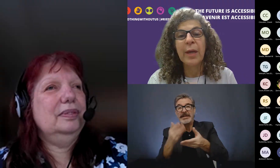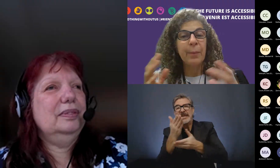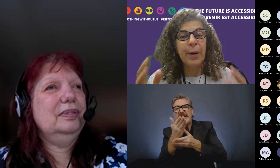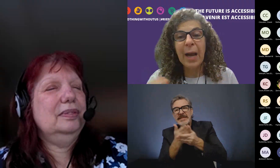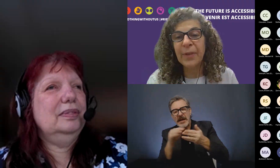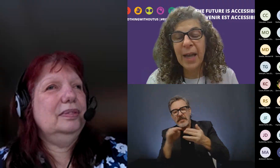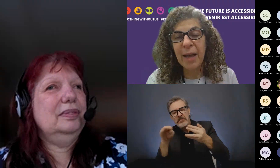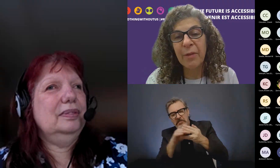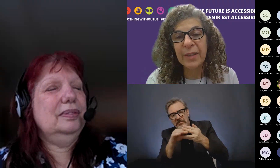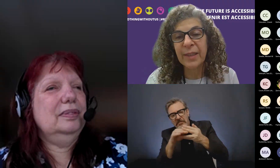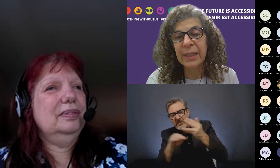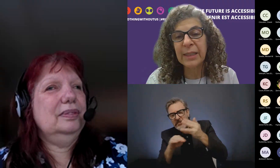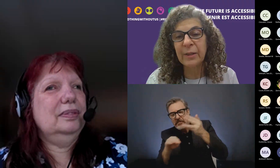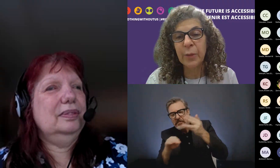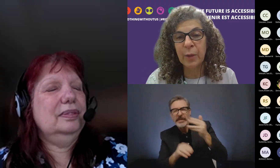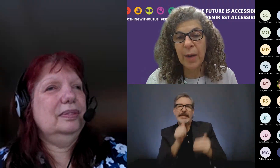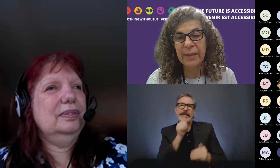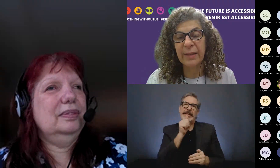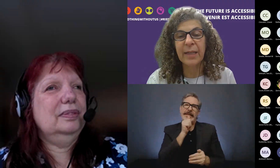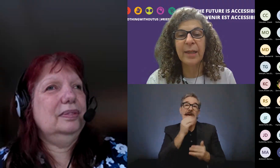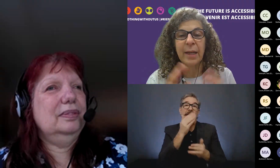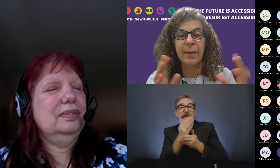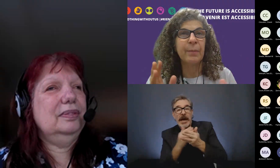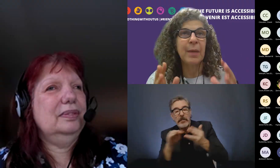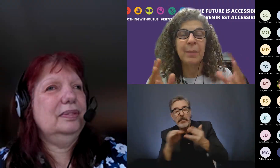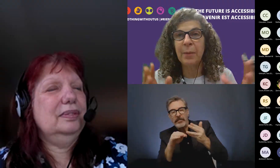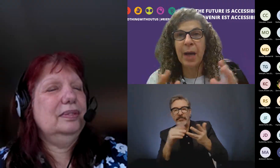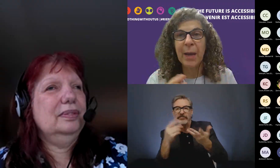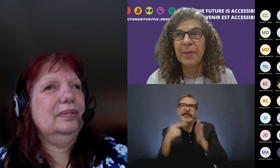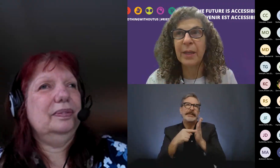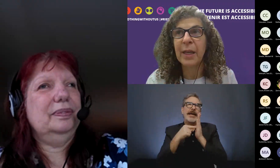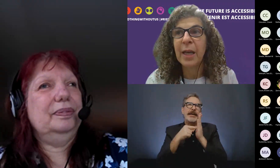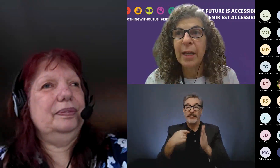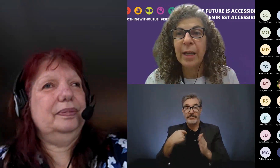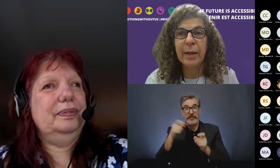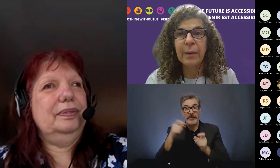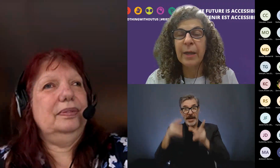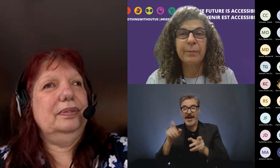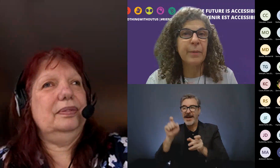share. So perhaps I have a facilities request that maybe perhaps